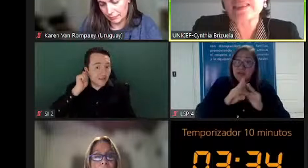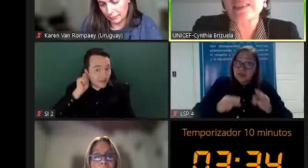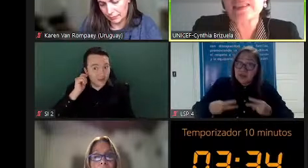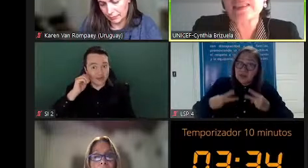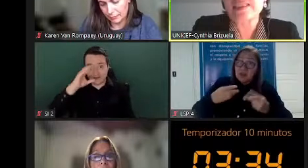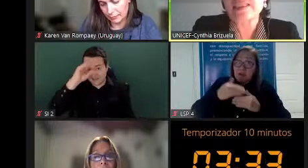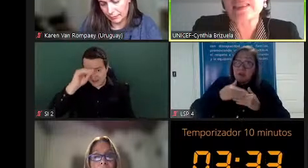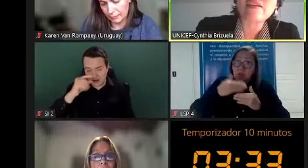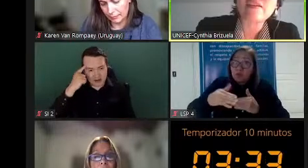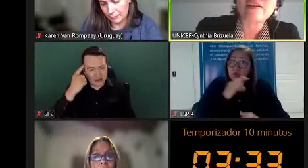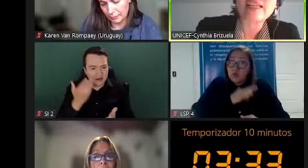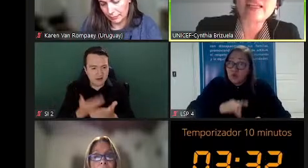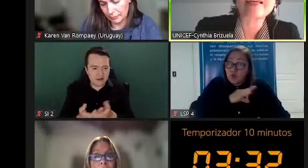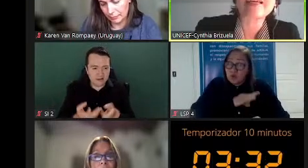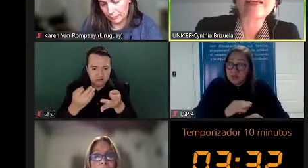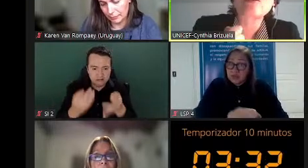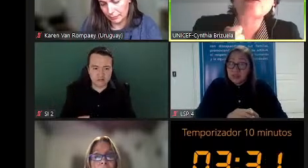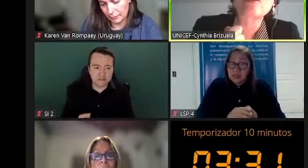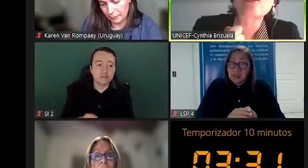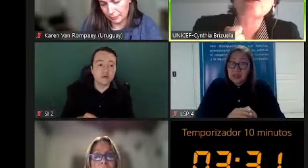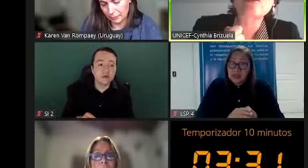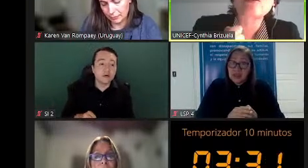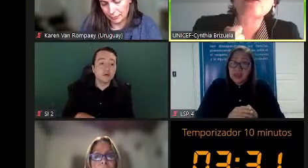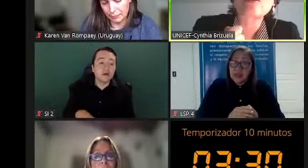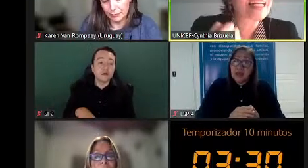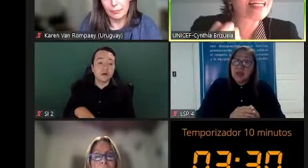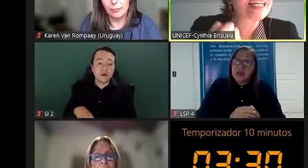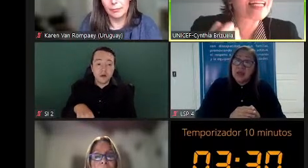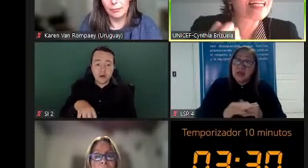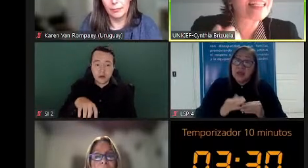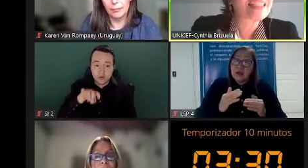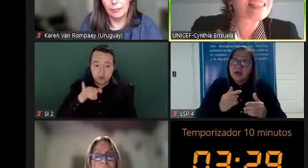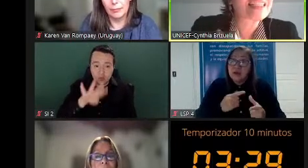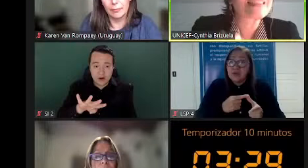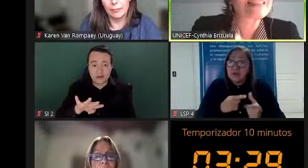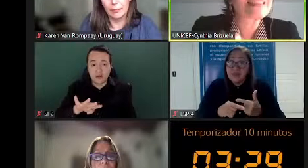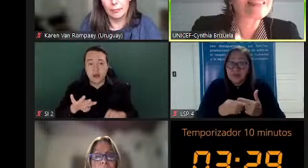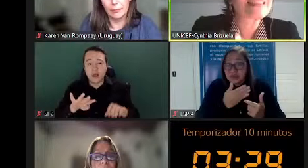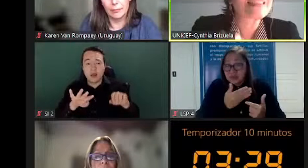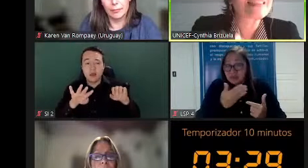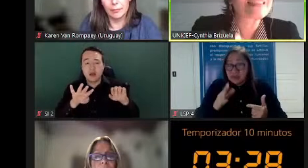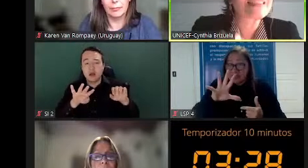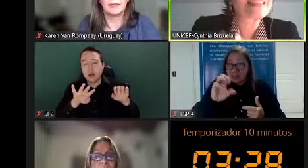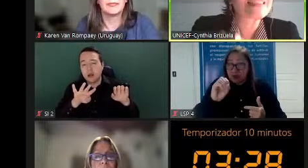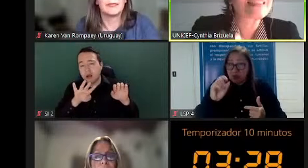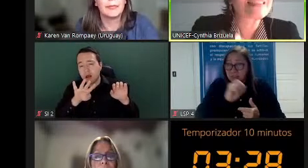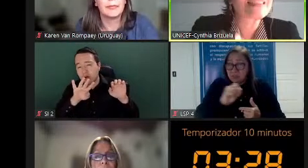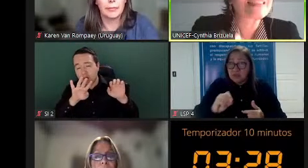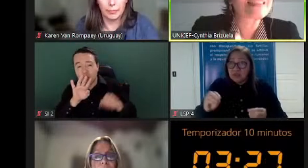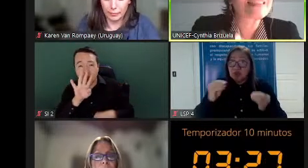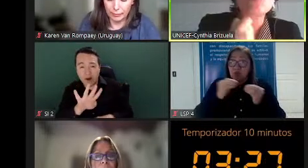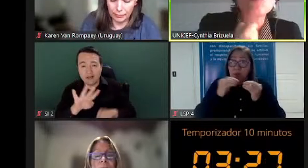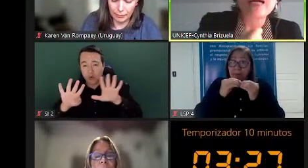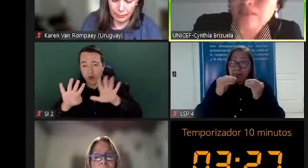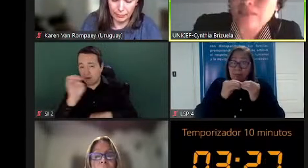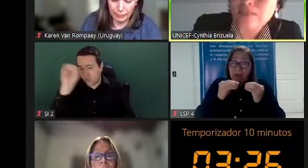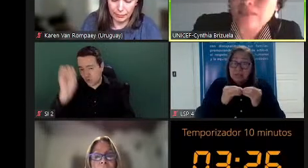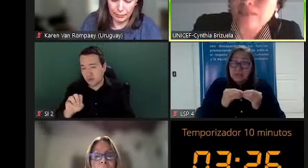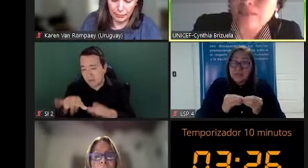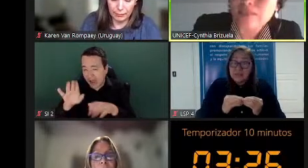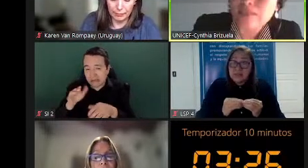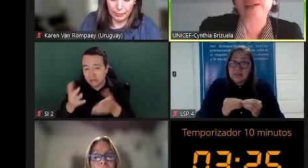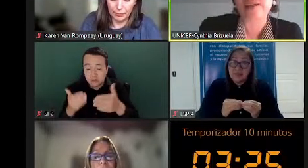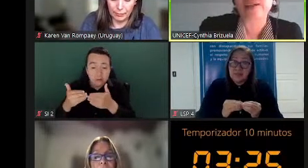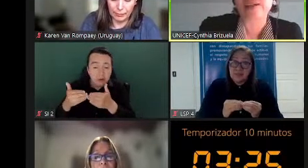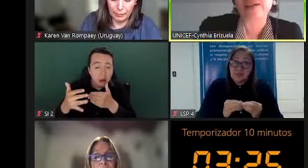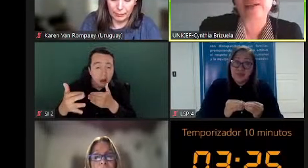disabilities have 47 percent more probability of the dropping out of elementary school almost 50 percent more